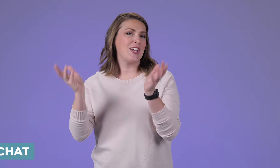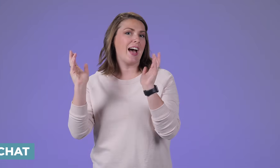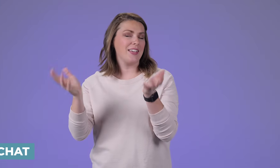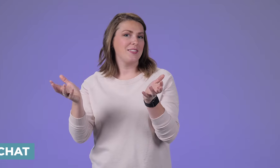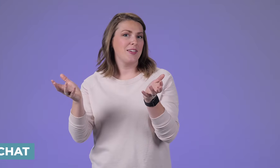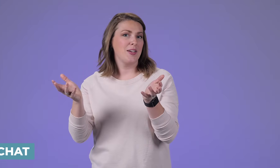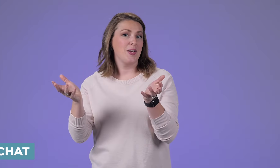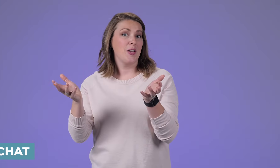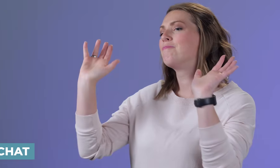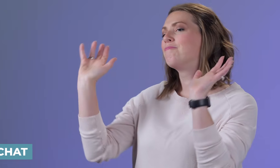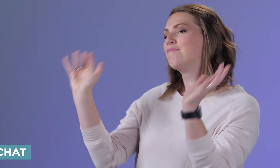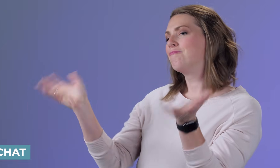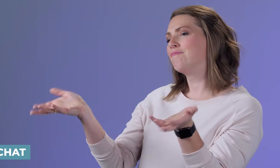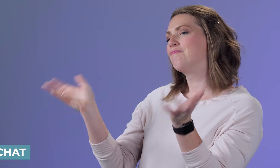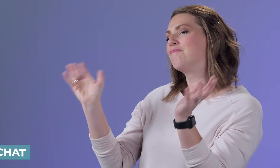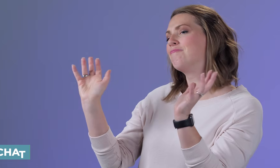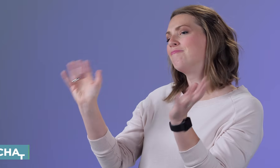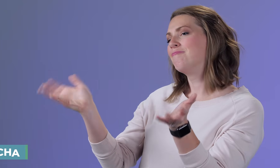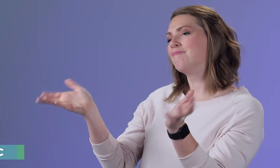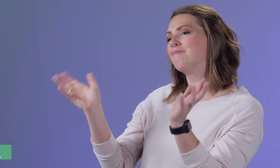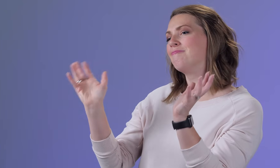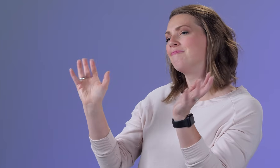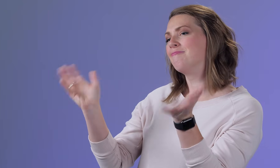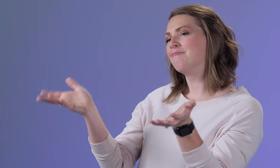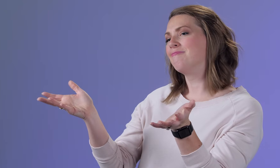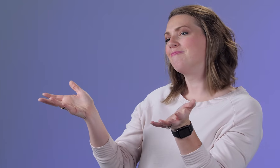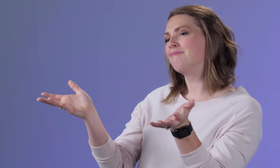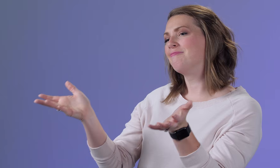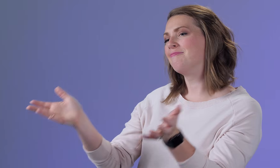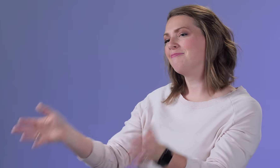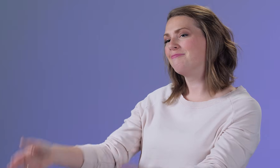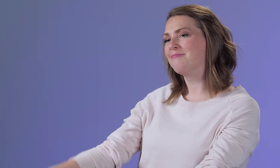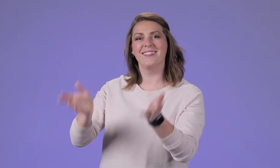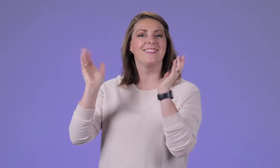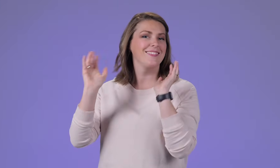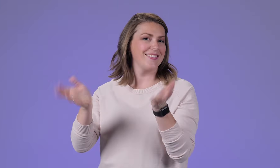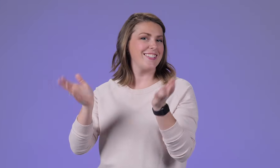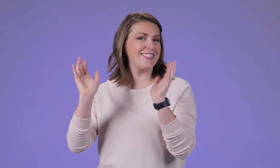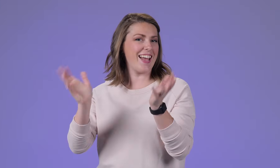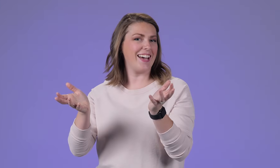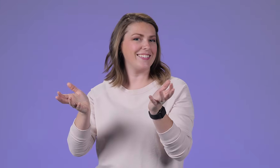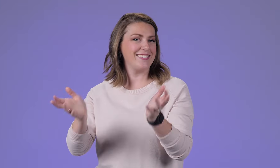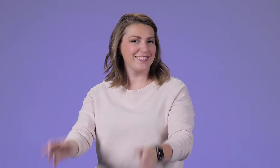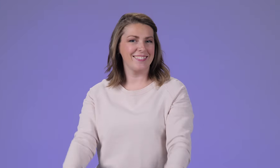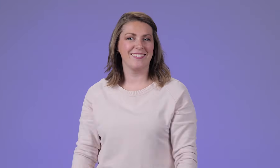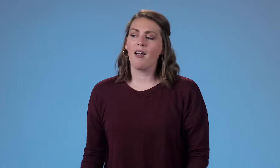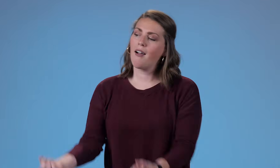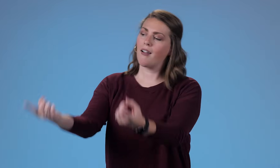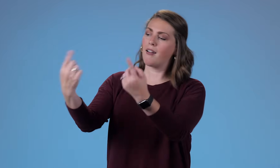Chat. Because deaf people use their hands to chat. Chat.